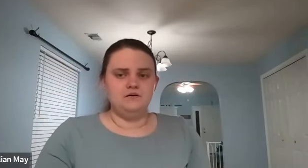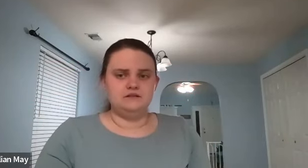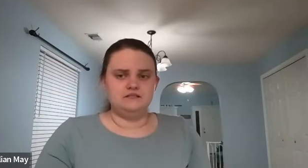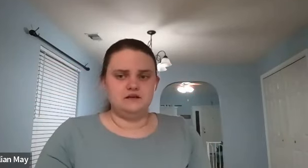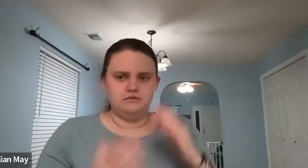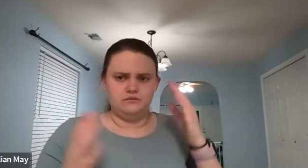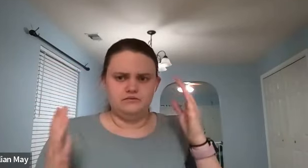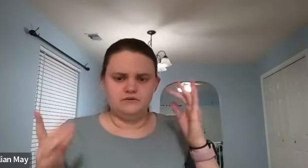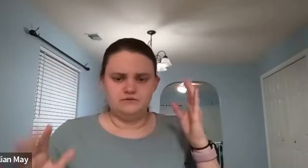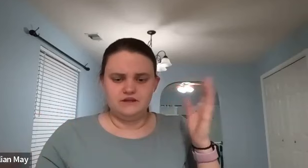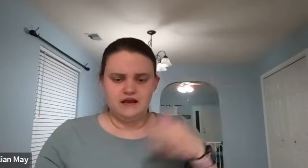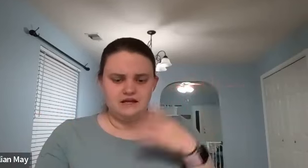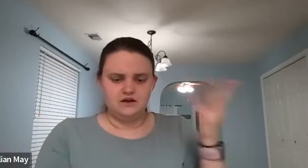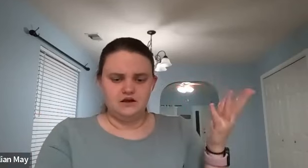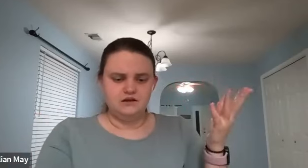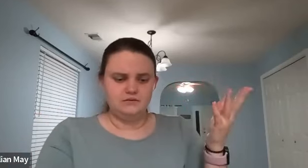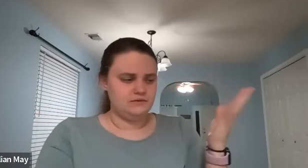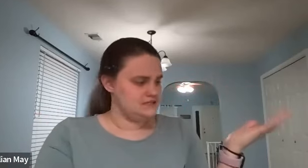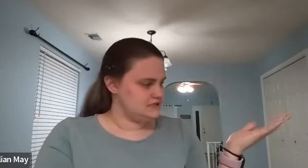Let's see. Oh, there was one that I had gone. What was it?